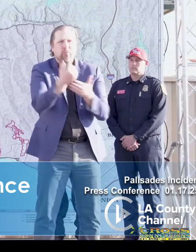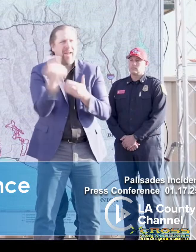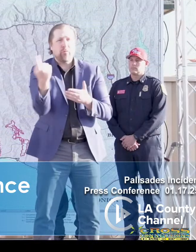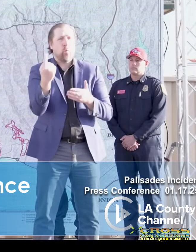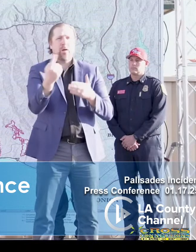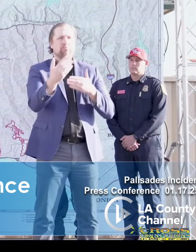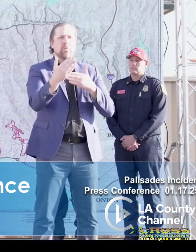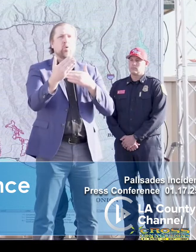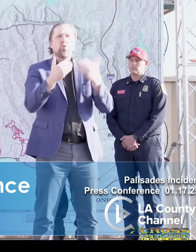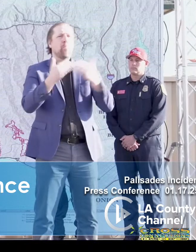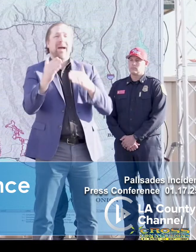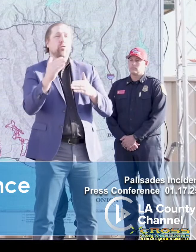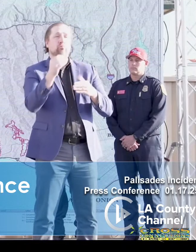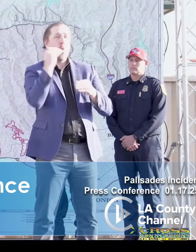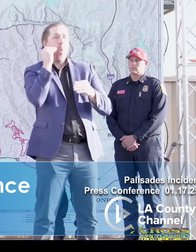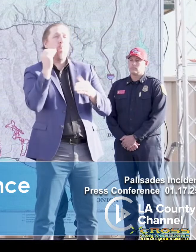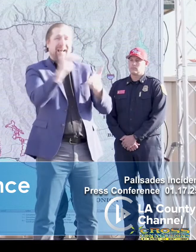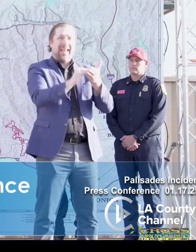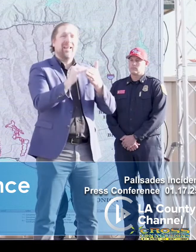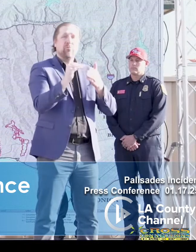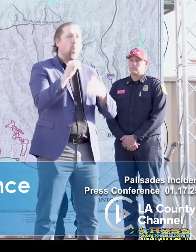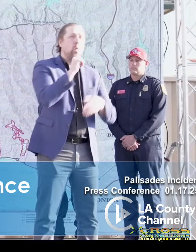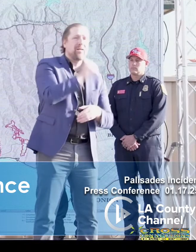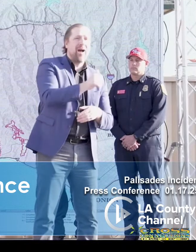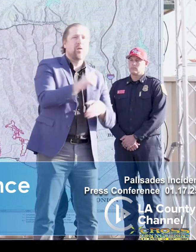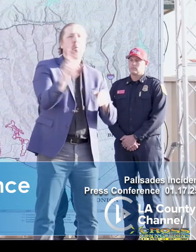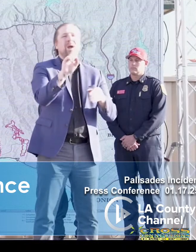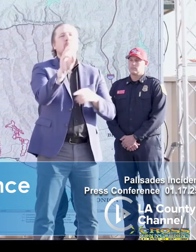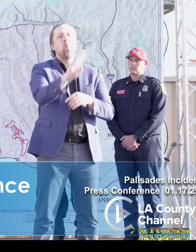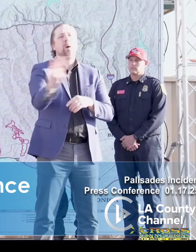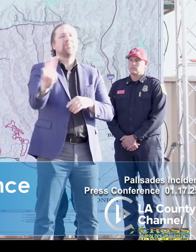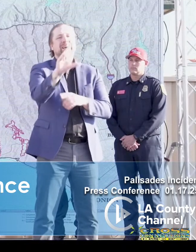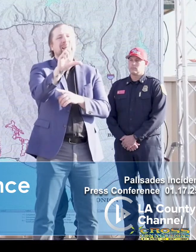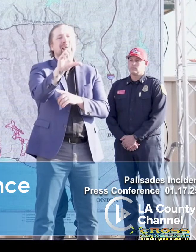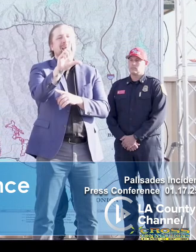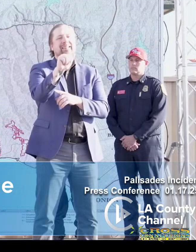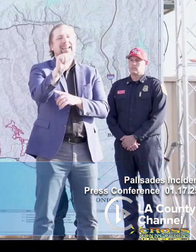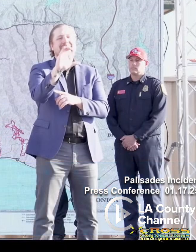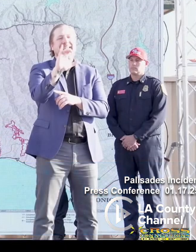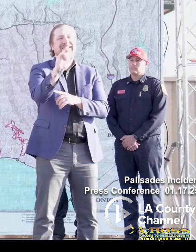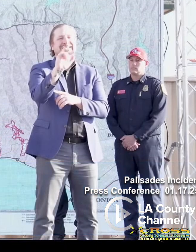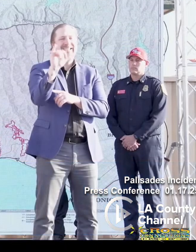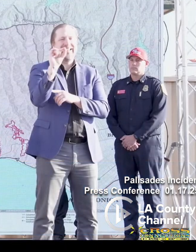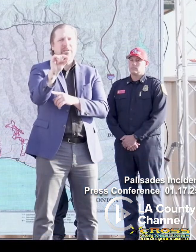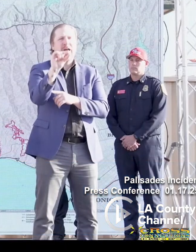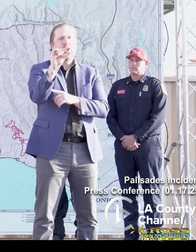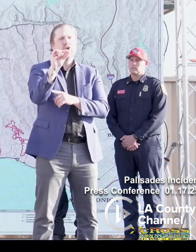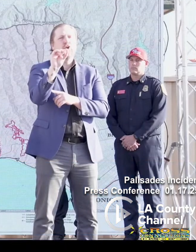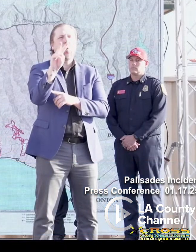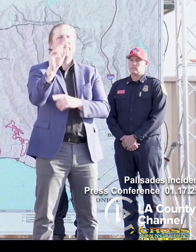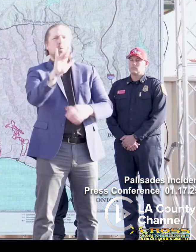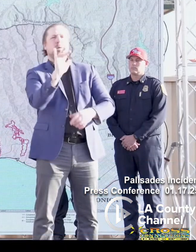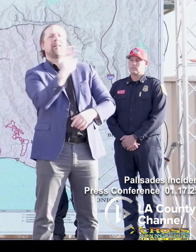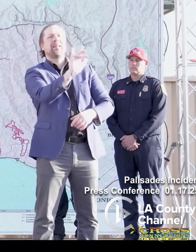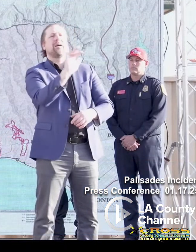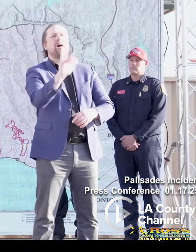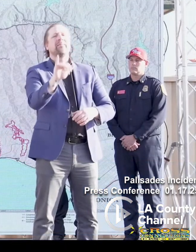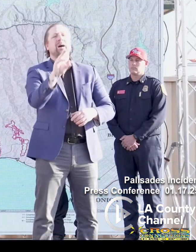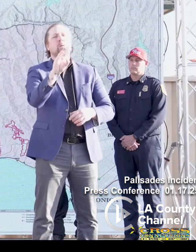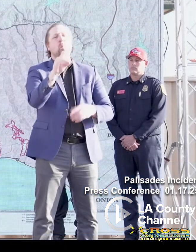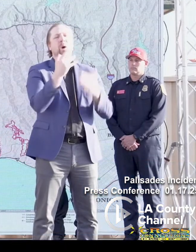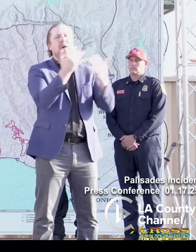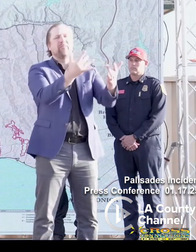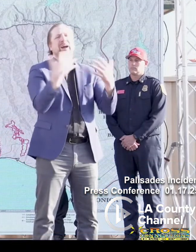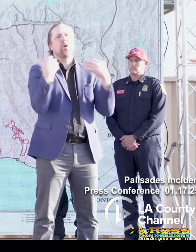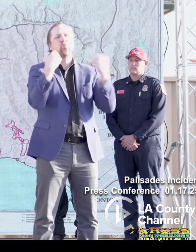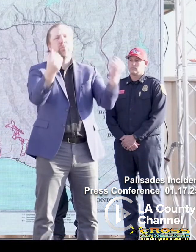not they have already returned home. At lacity.gov, click on the LA Wildfire Recovery link,